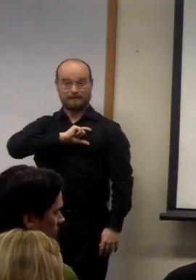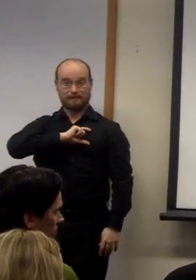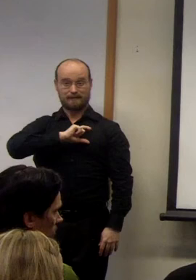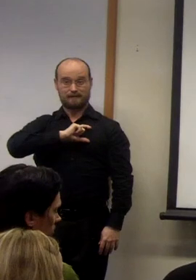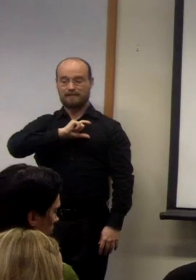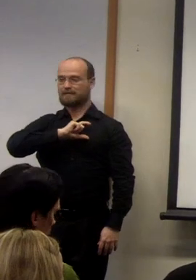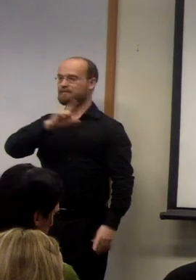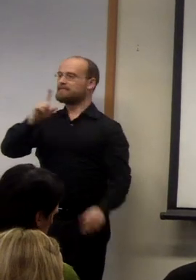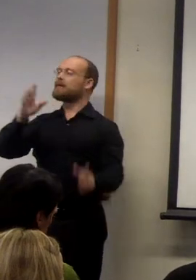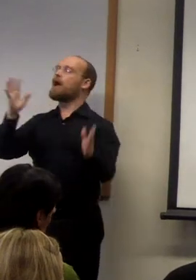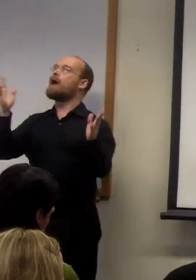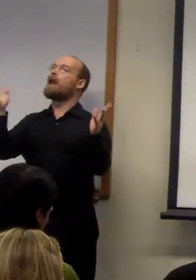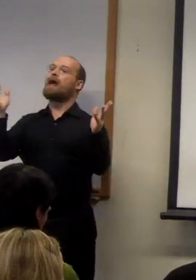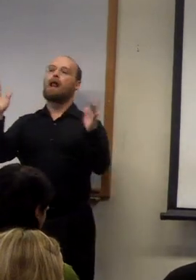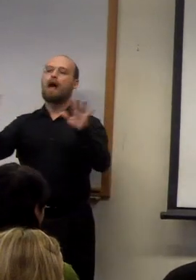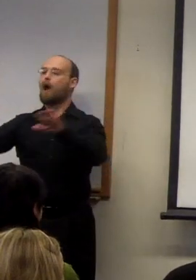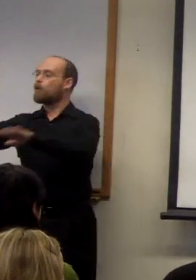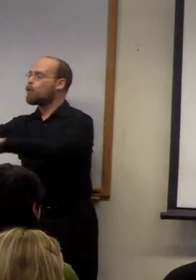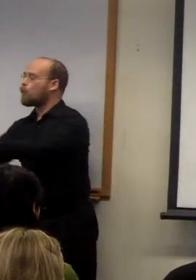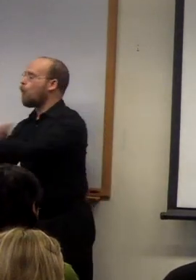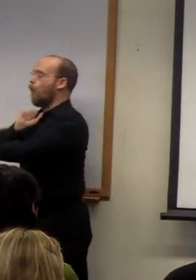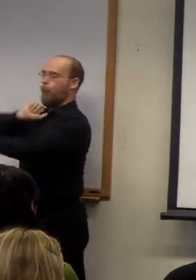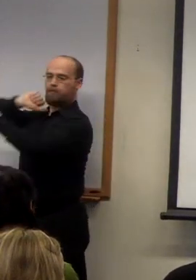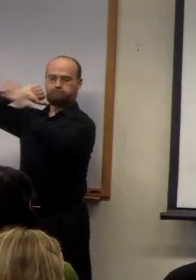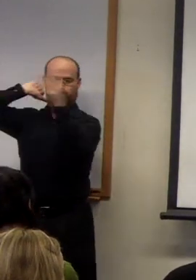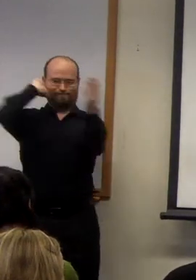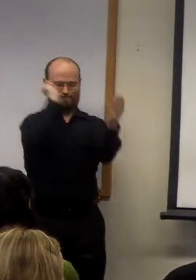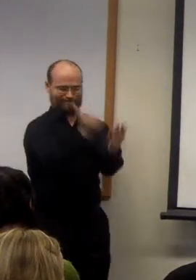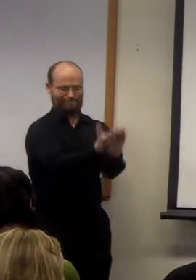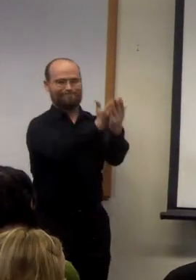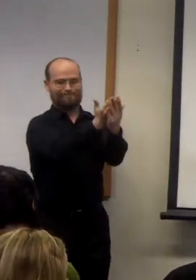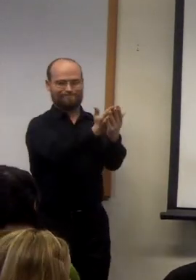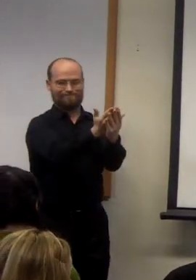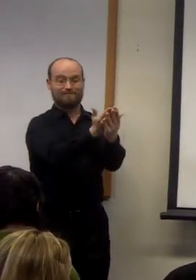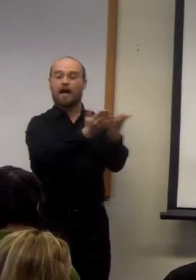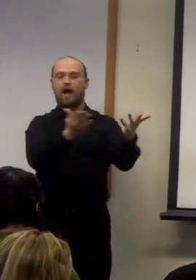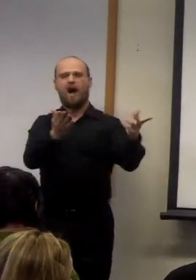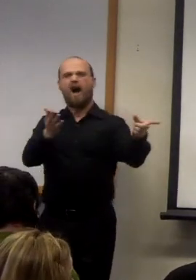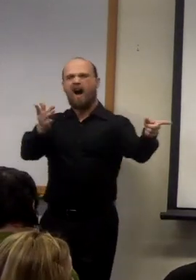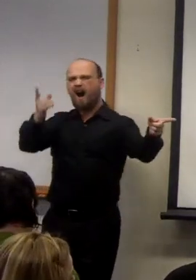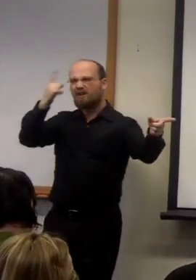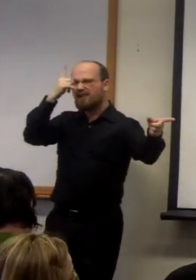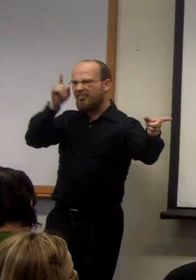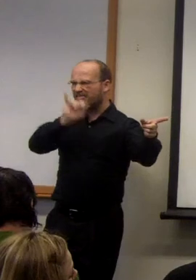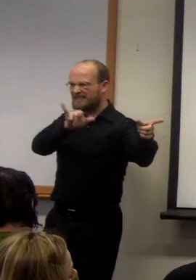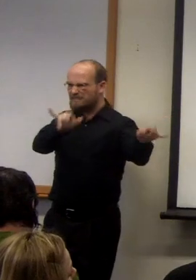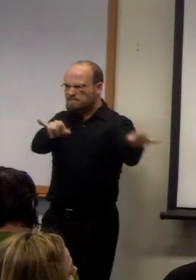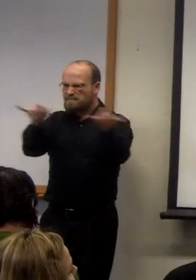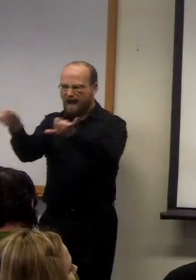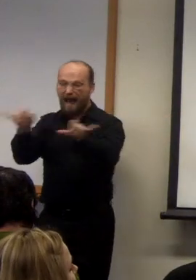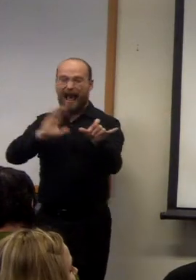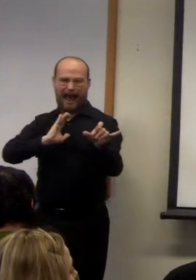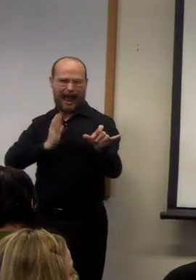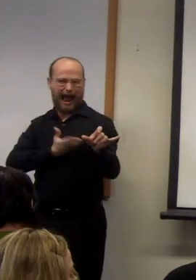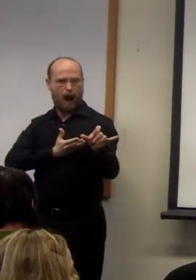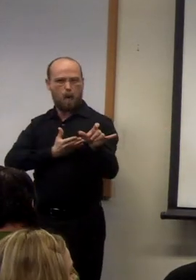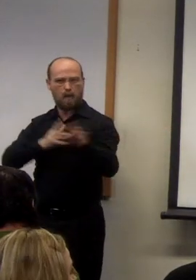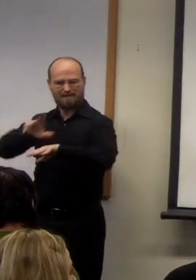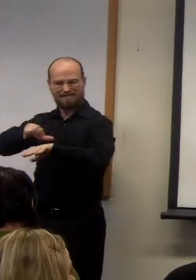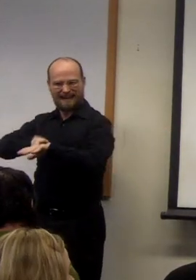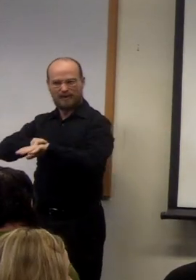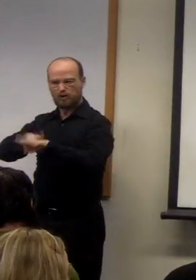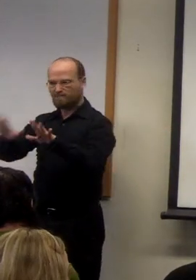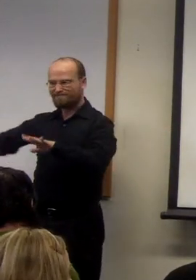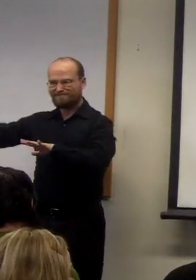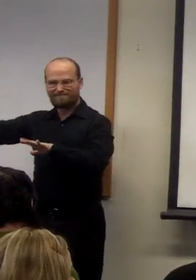you show up to a scene. And you're faced with this topic. This is the state of our nation, by the way. This is something that we can't seem to figure out.